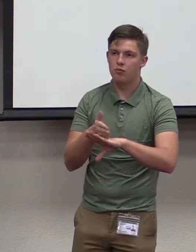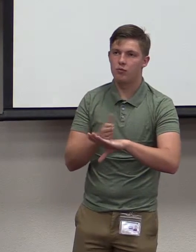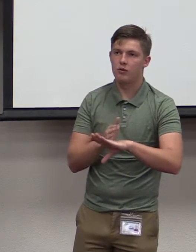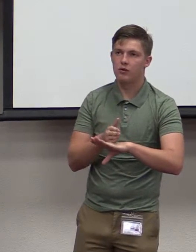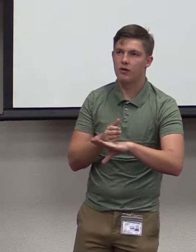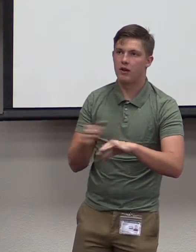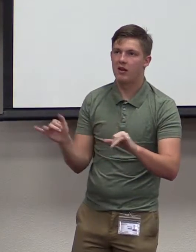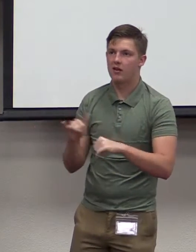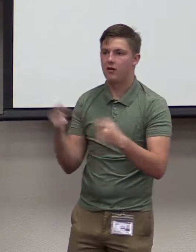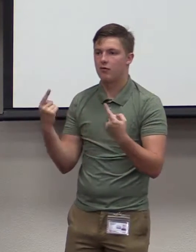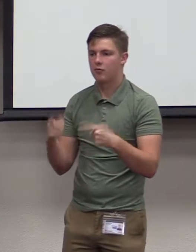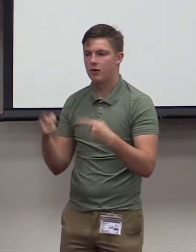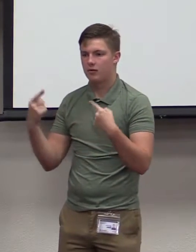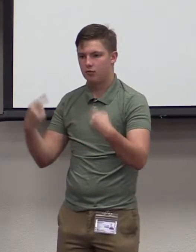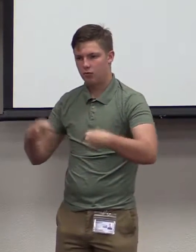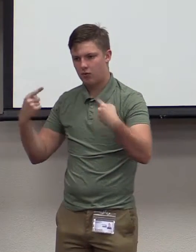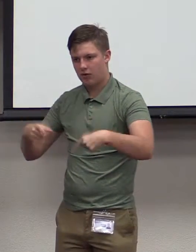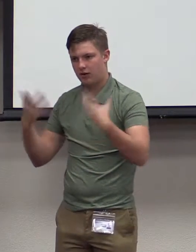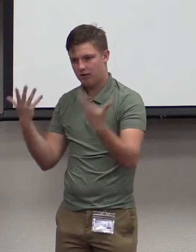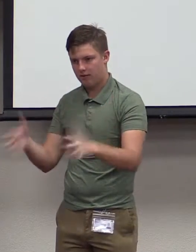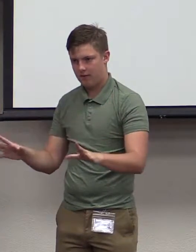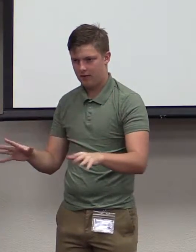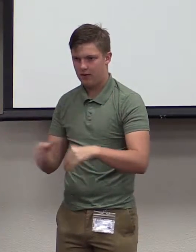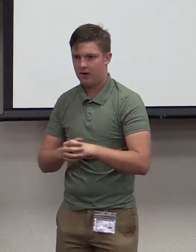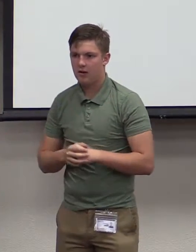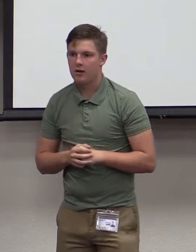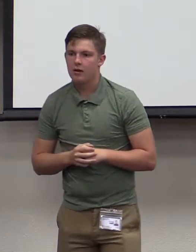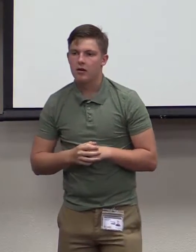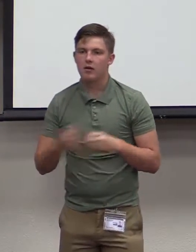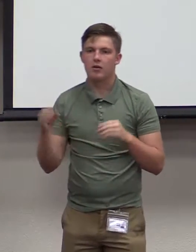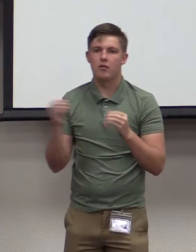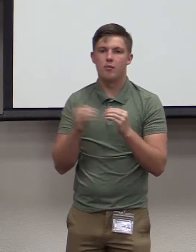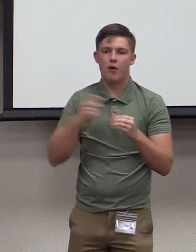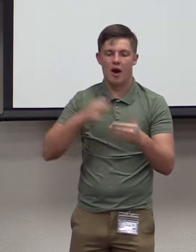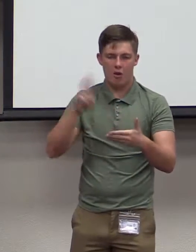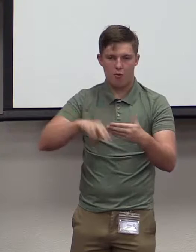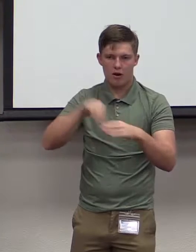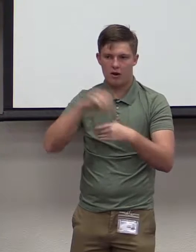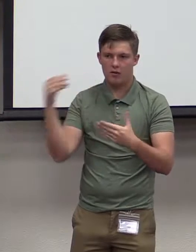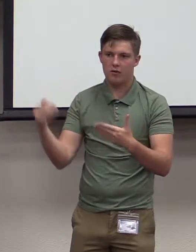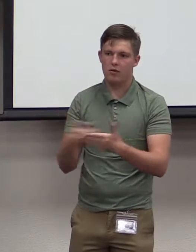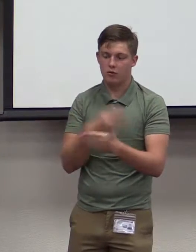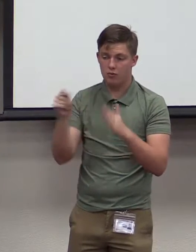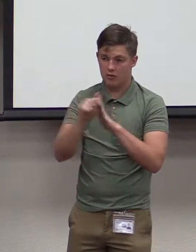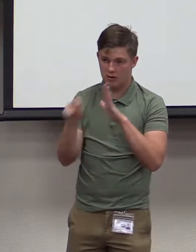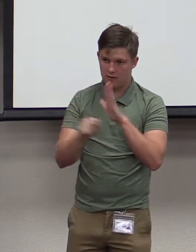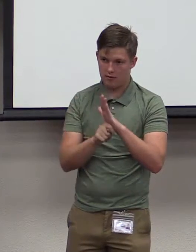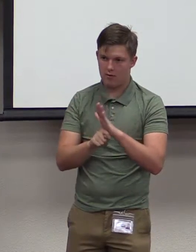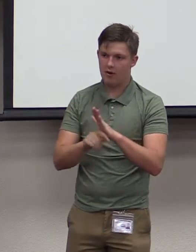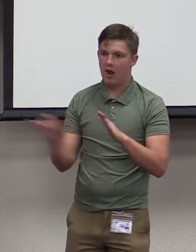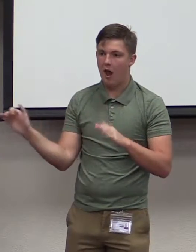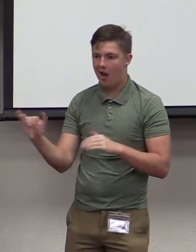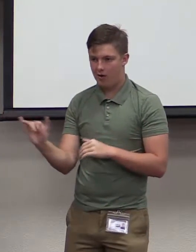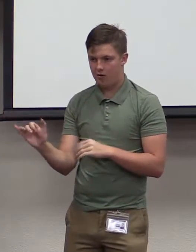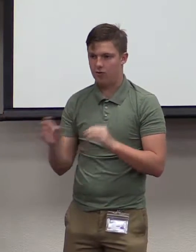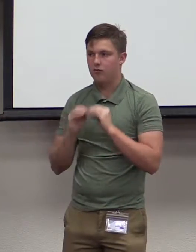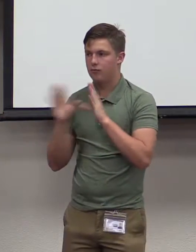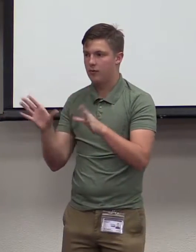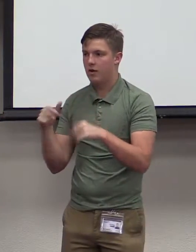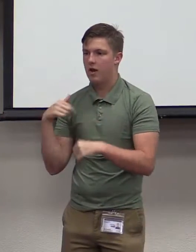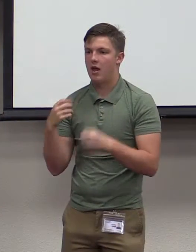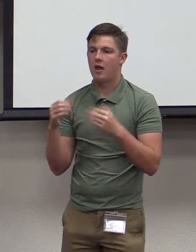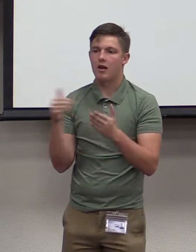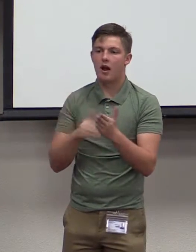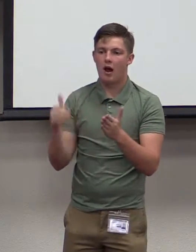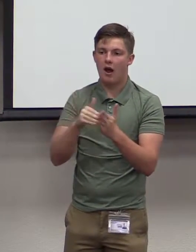that's very prominent in Proverbs, but the more I read in the New Testament, it's something that's very prominent in the New Testament as well, and so often we